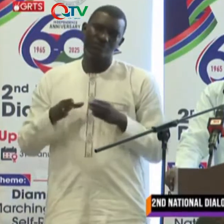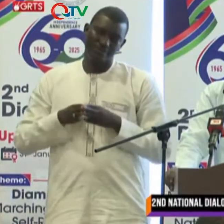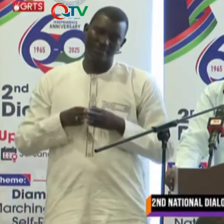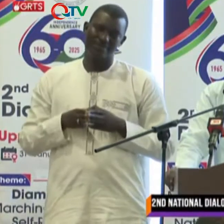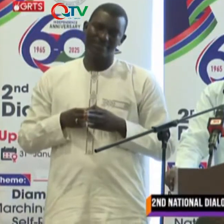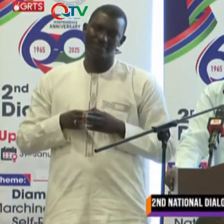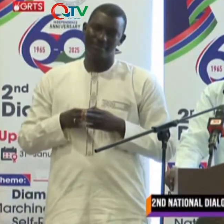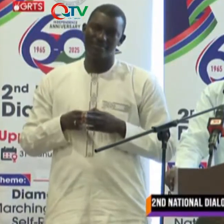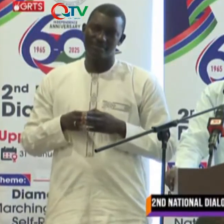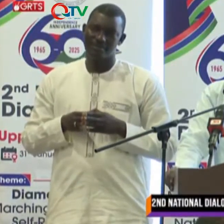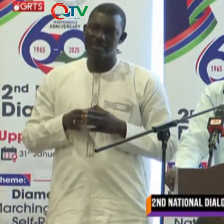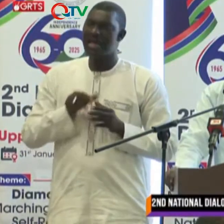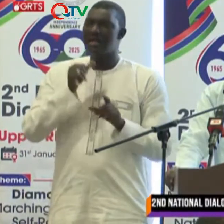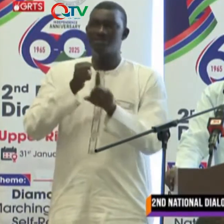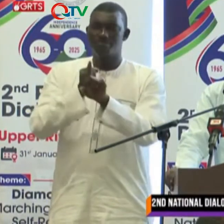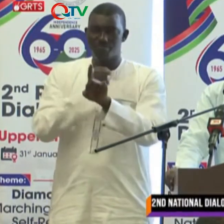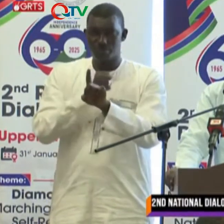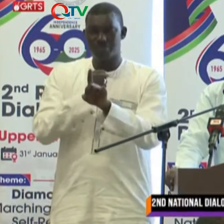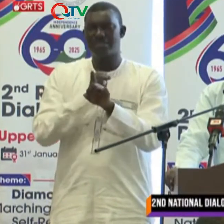protect the results of our labor.